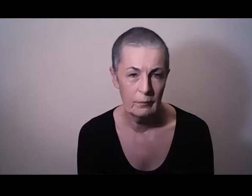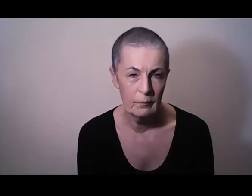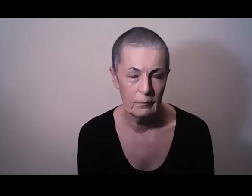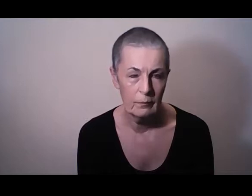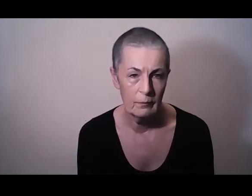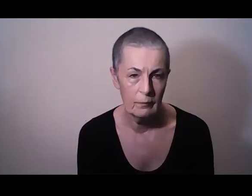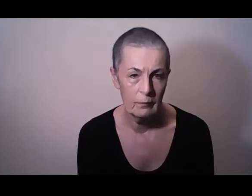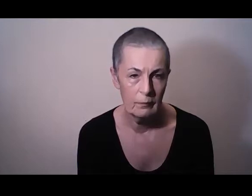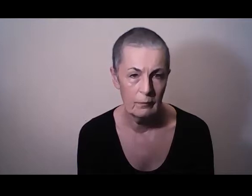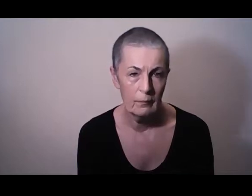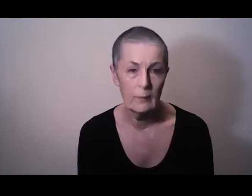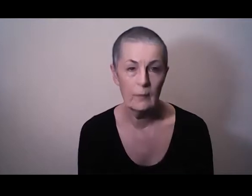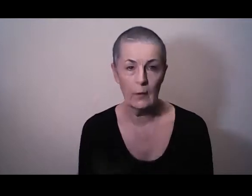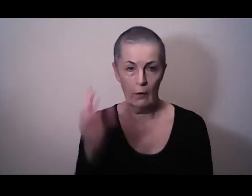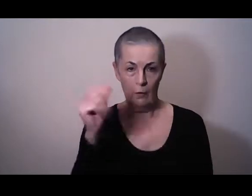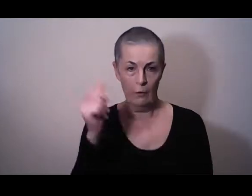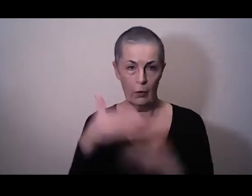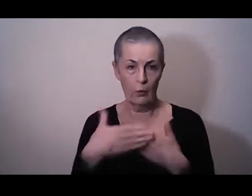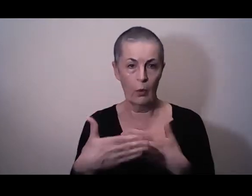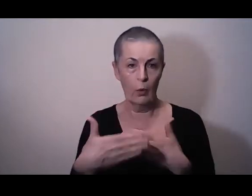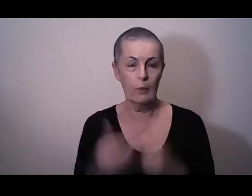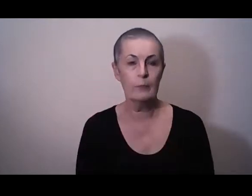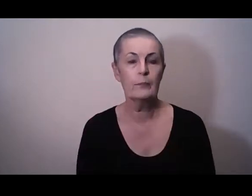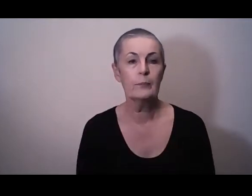And let's do a few more.